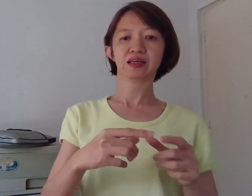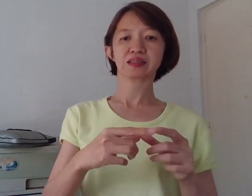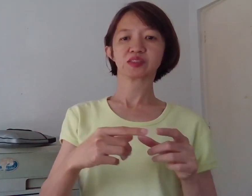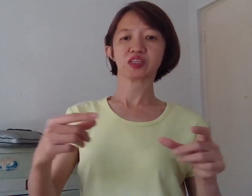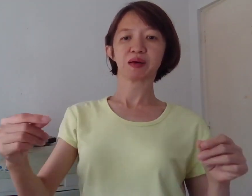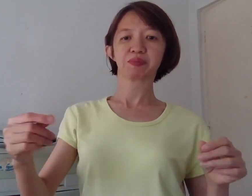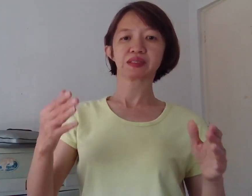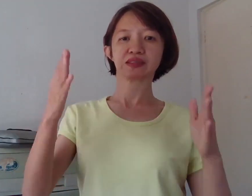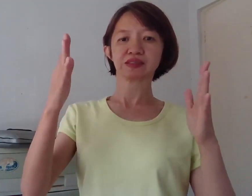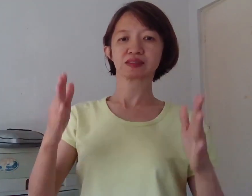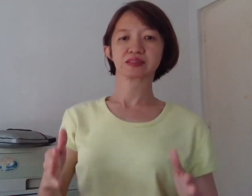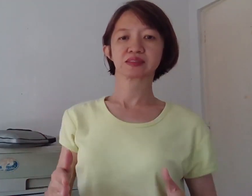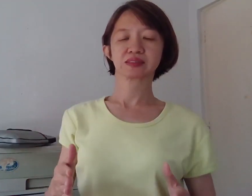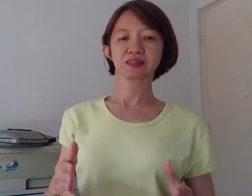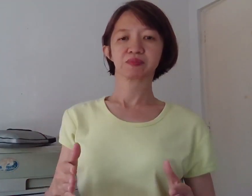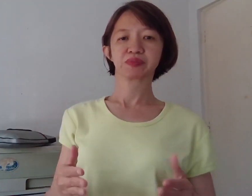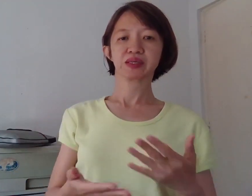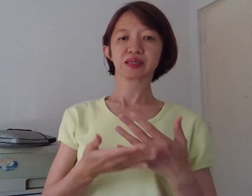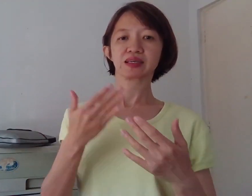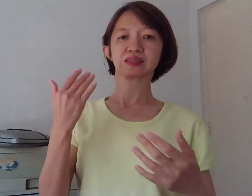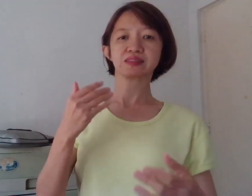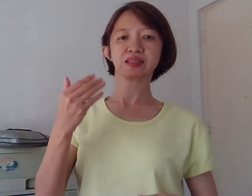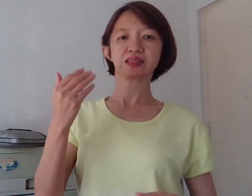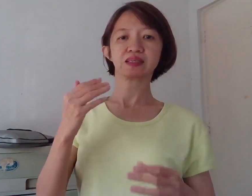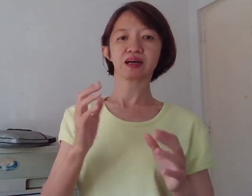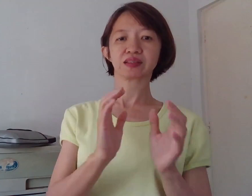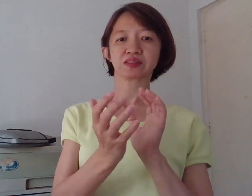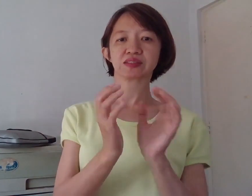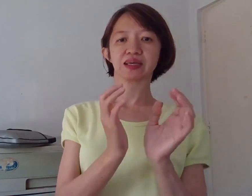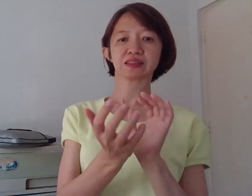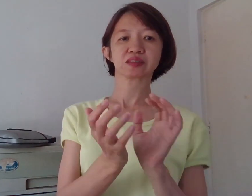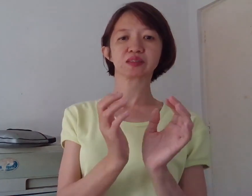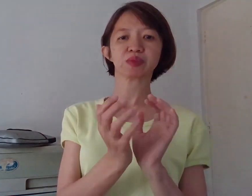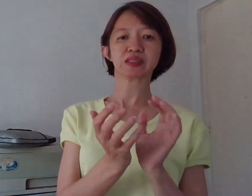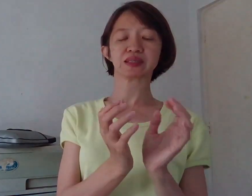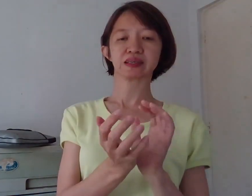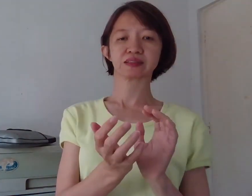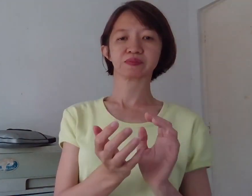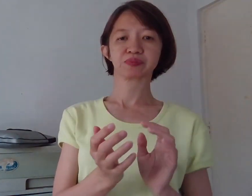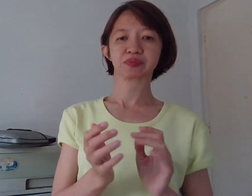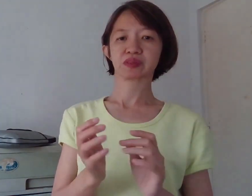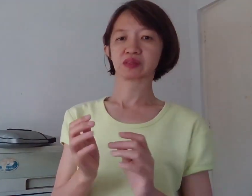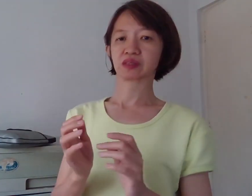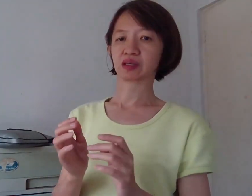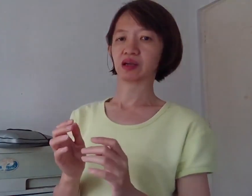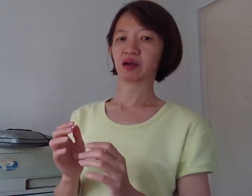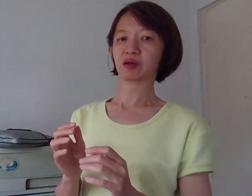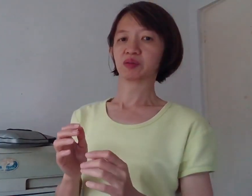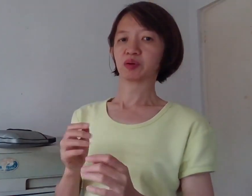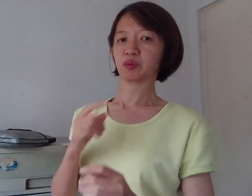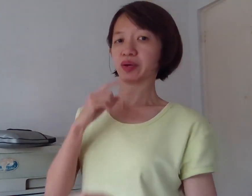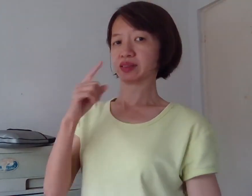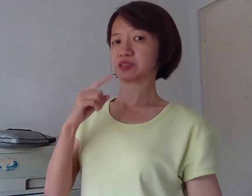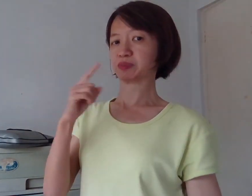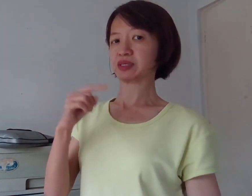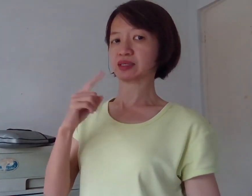and Japanese can easily understand and communicate, while the